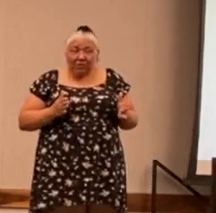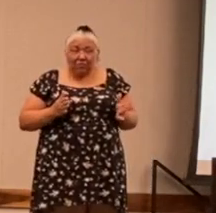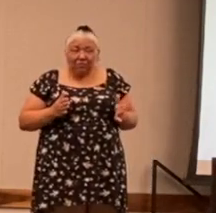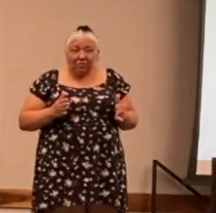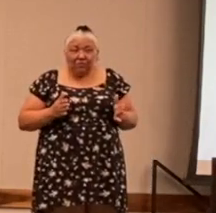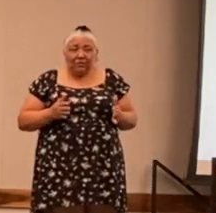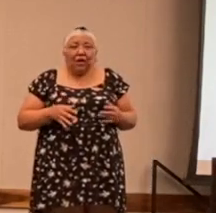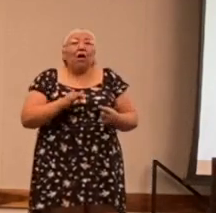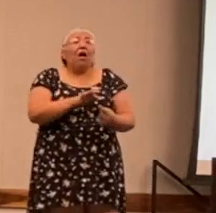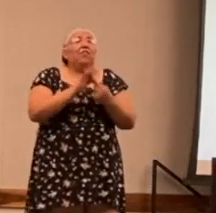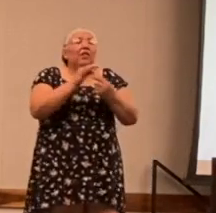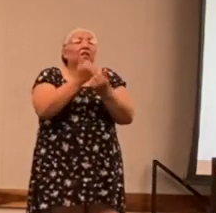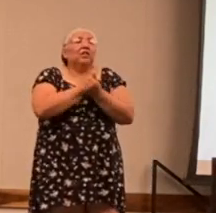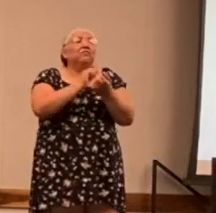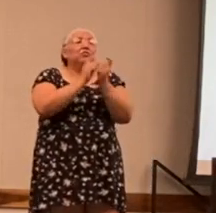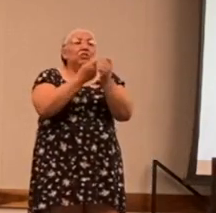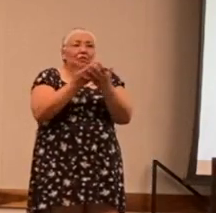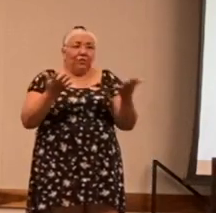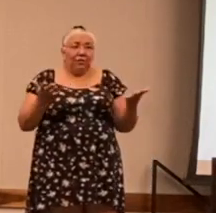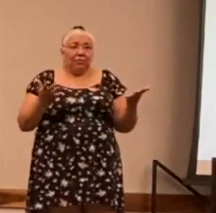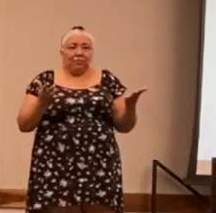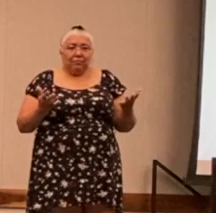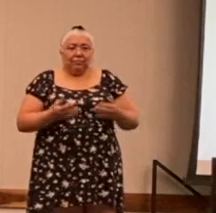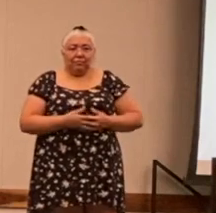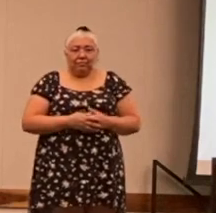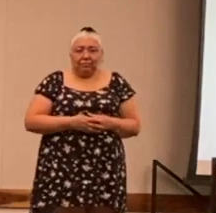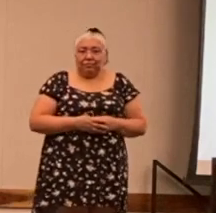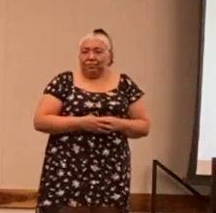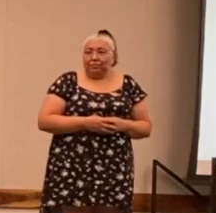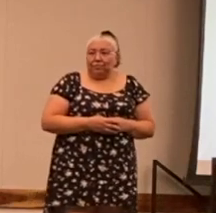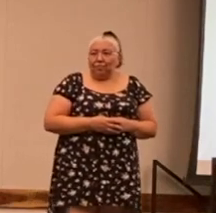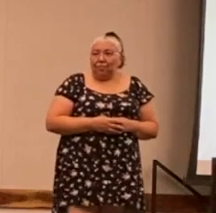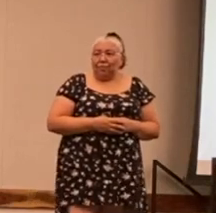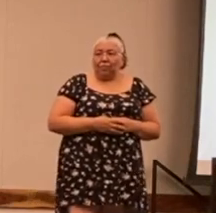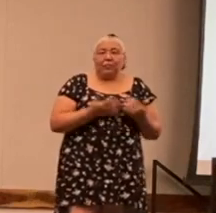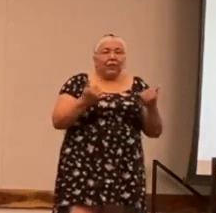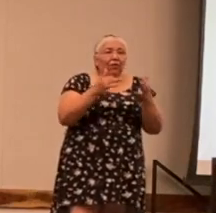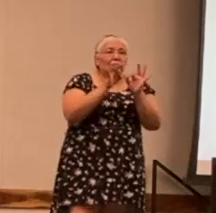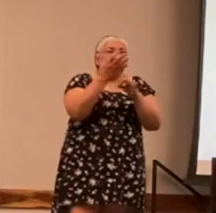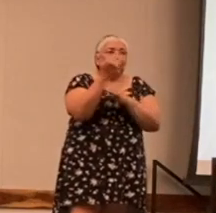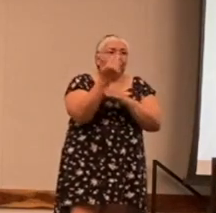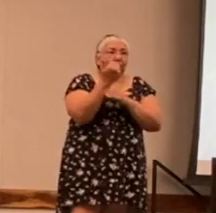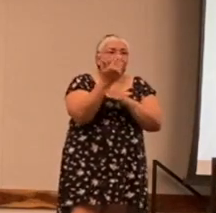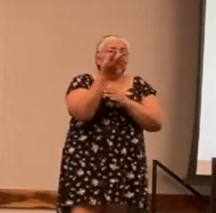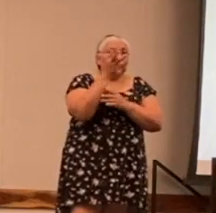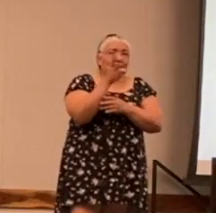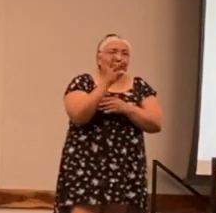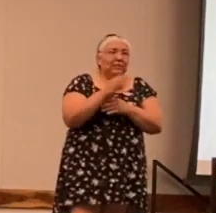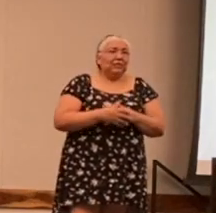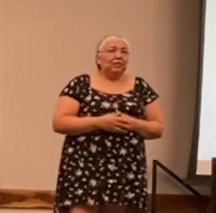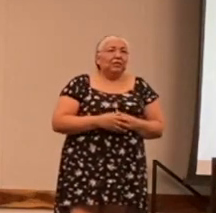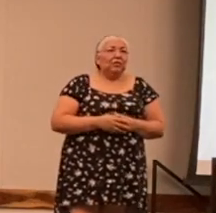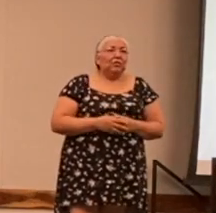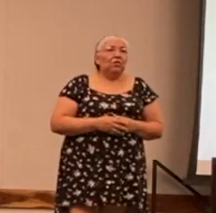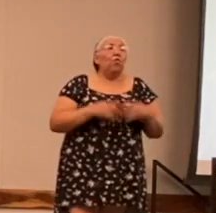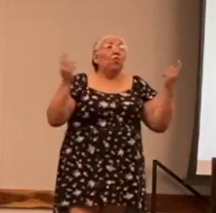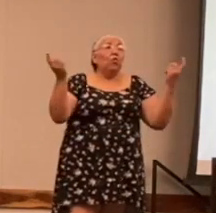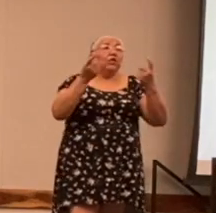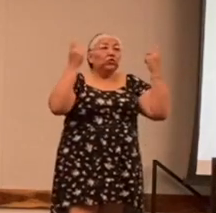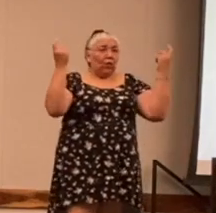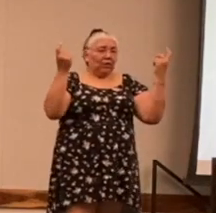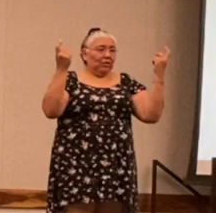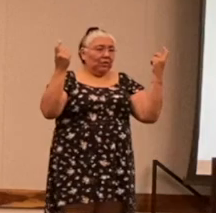Yes. See, authentic love changes everything. Authentic love changes everything. Let's look at verse 15 and 16. Rejoice.